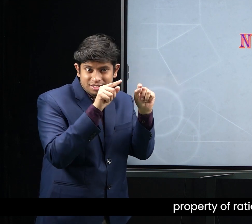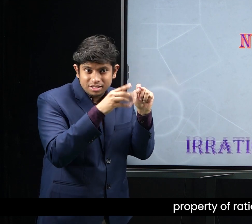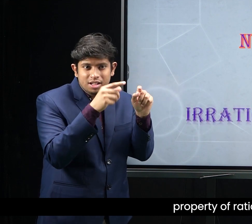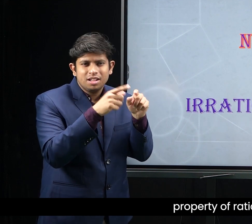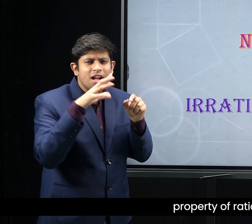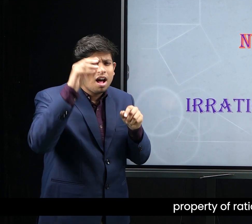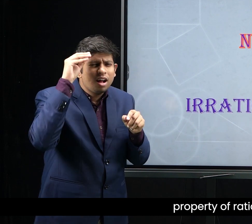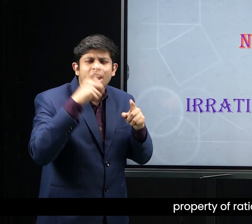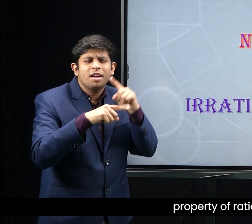numbers.